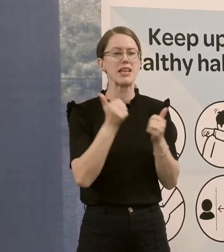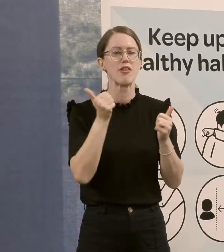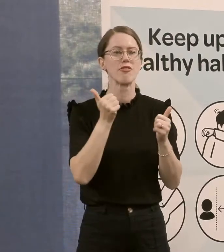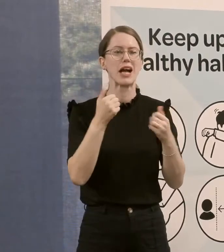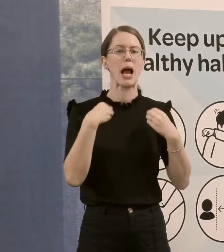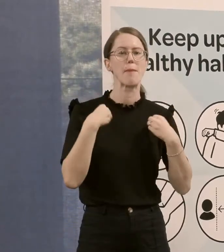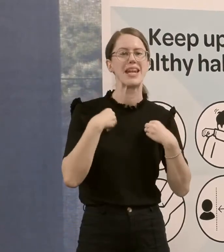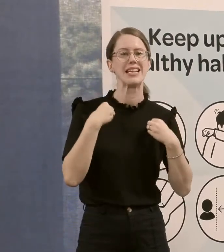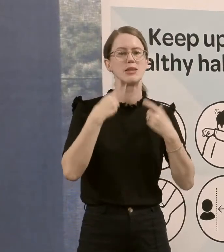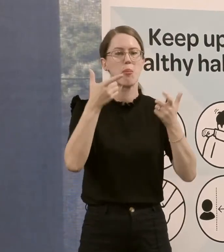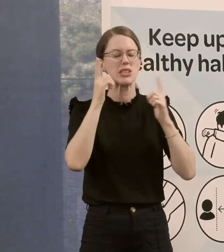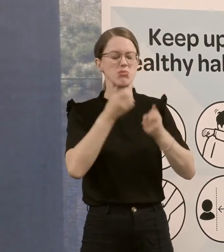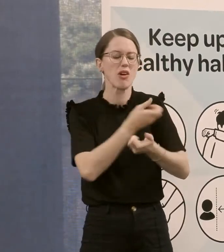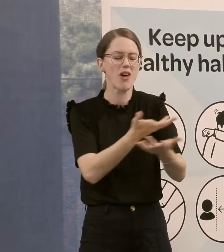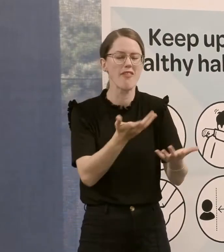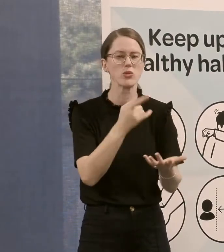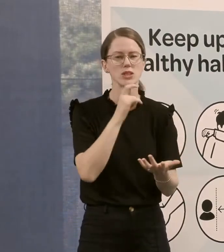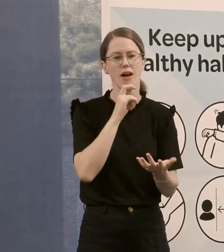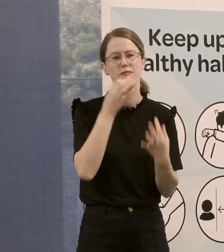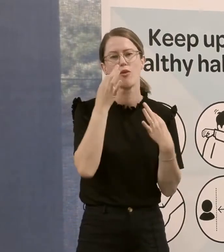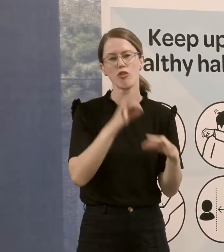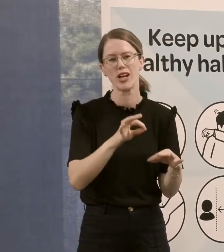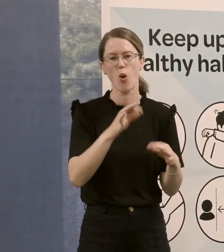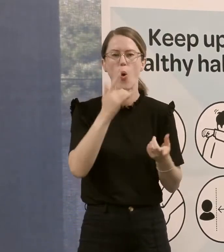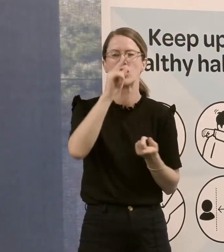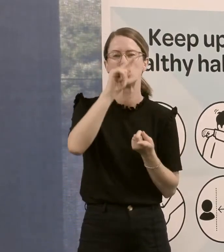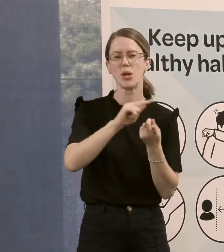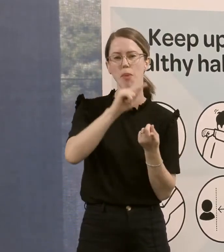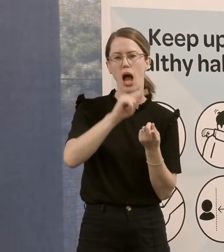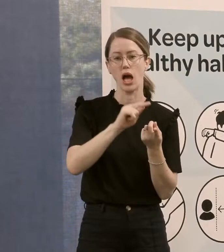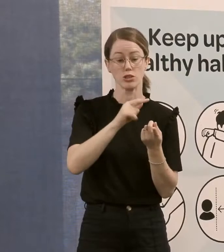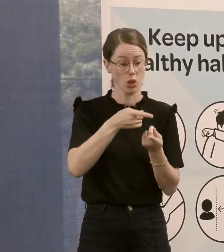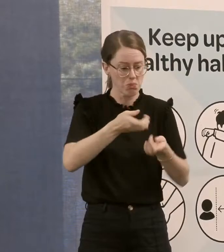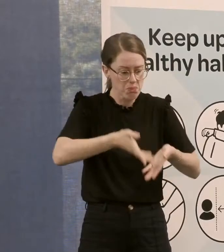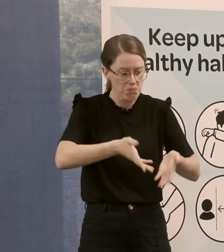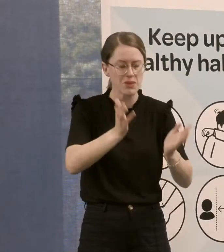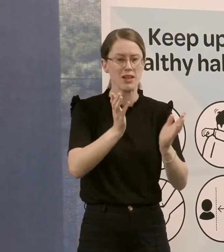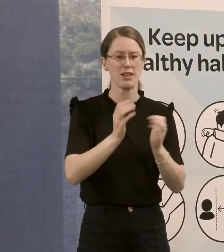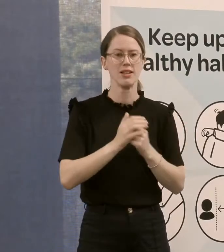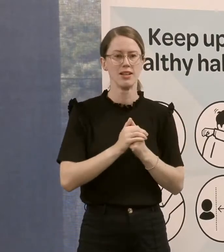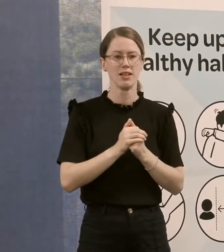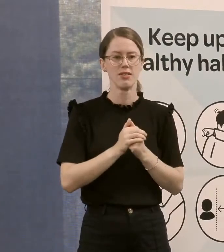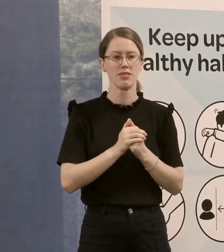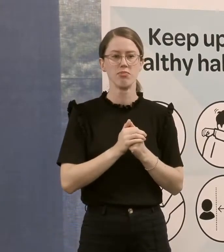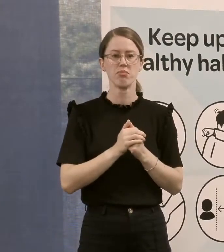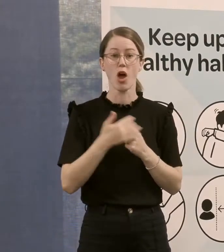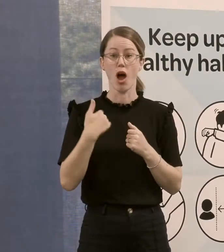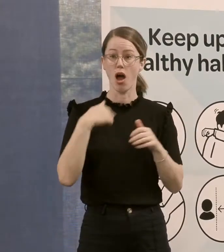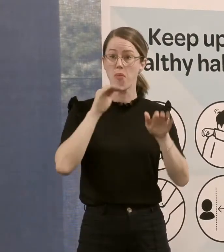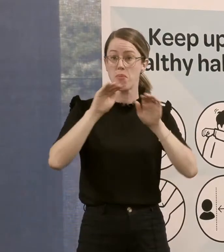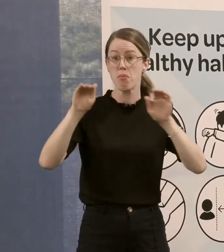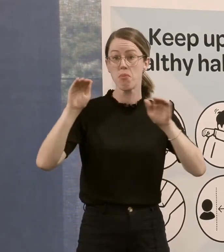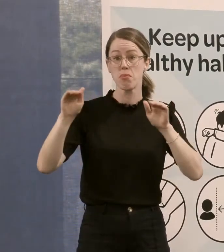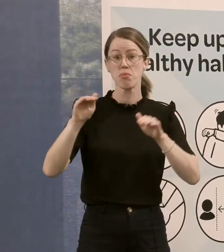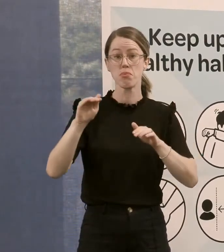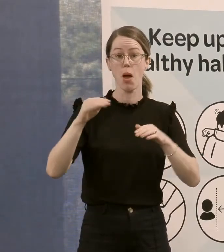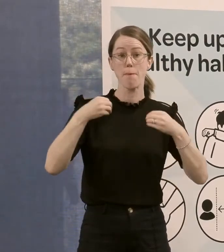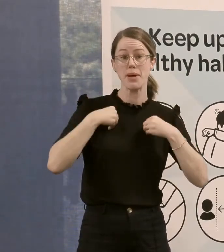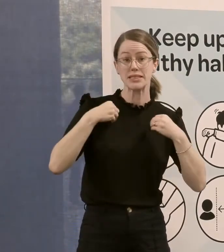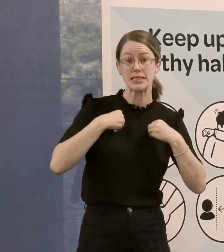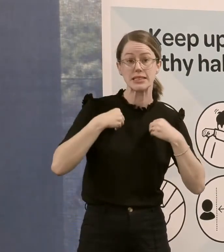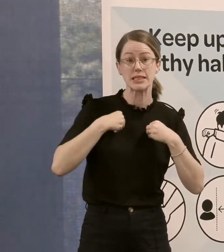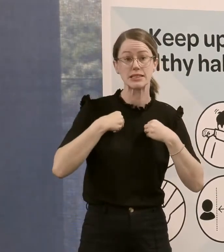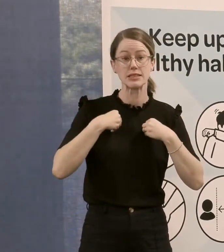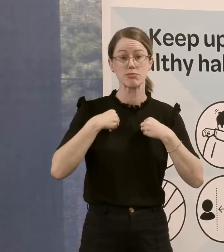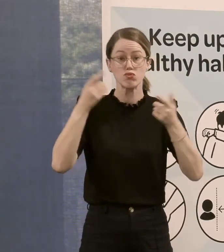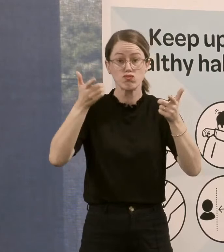of course, provide it for free or a heavy subsidy for their employees. And I've actually sent a message out to employers to encourage